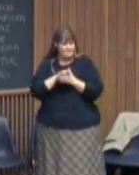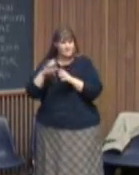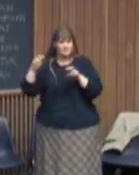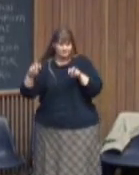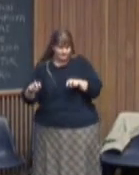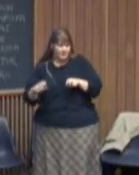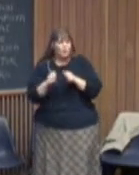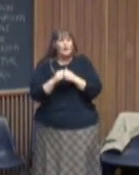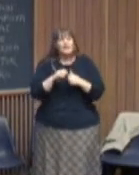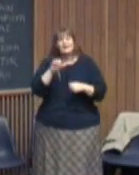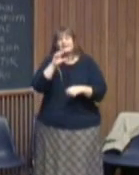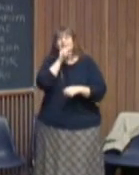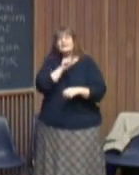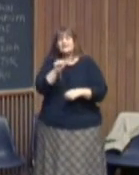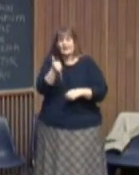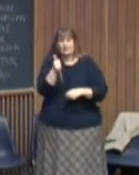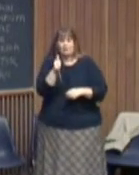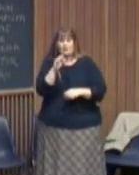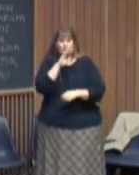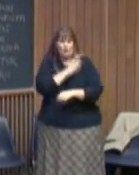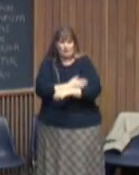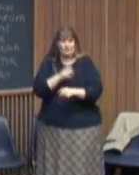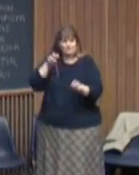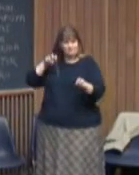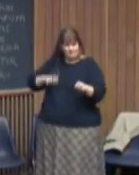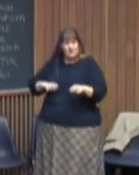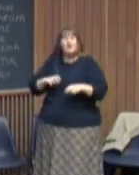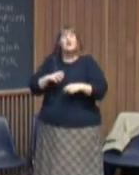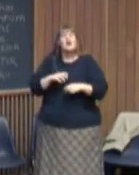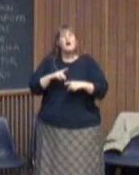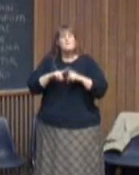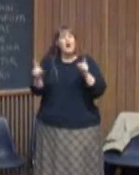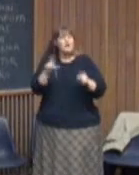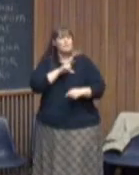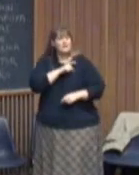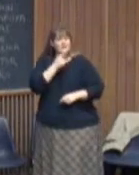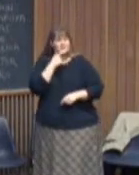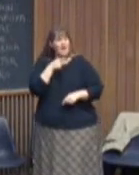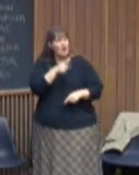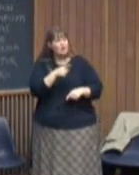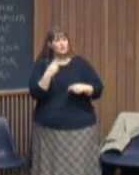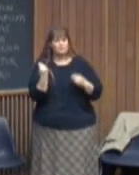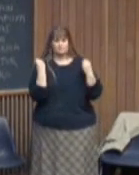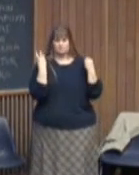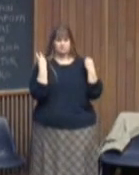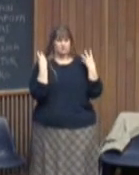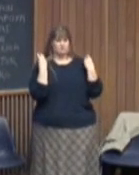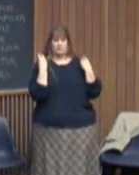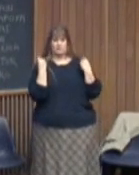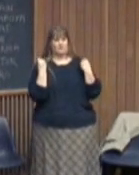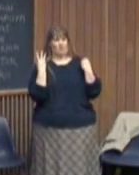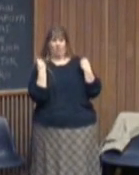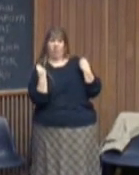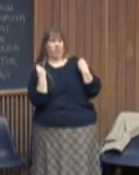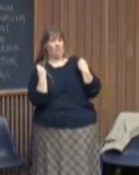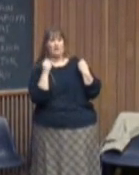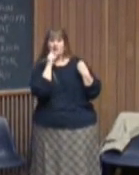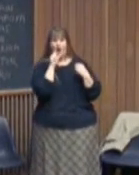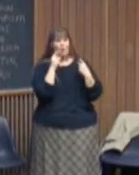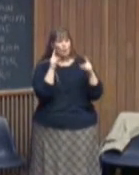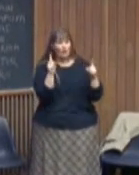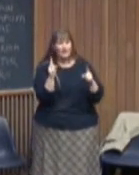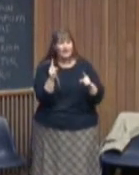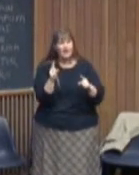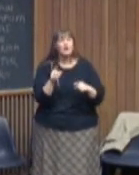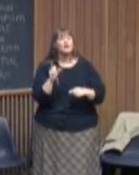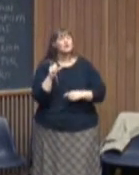minutes, supposedly because he had a broken taillight, or his taillight was not working. The police officers asked to do a